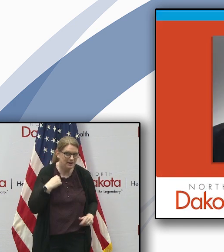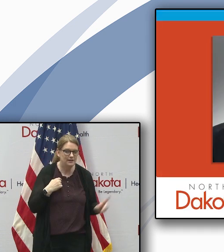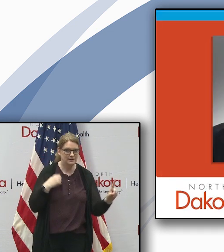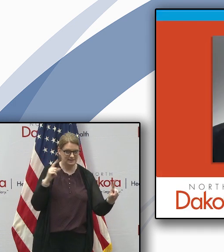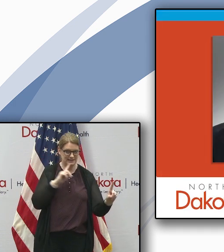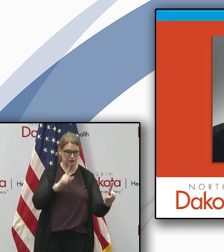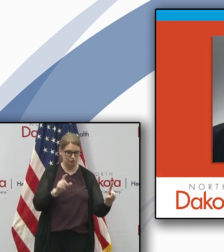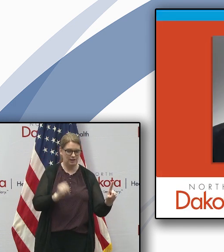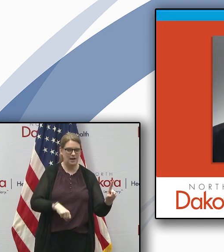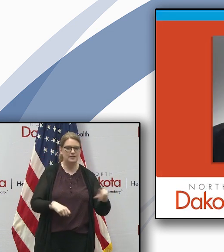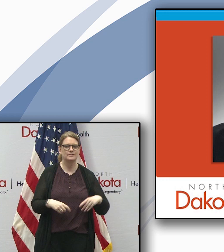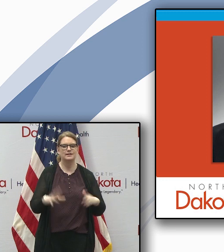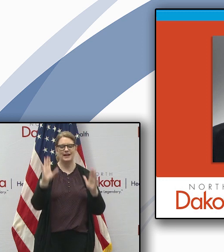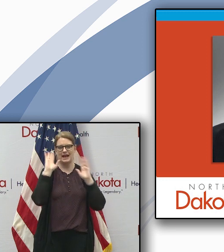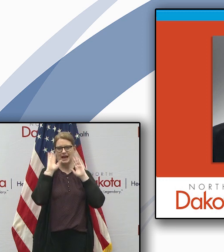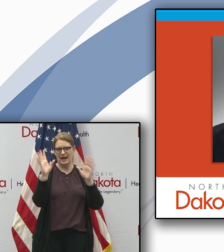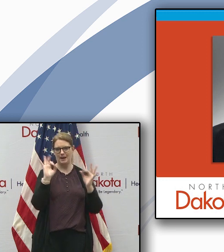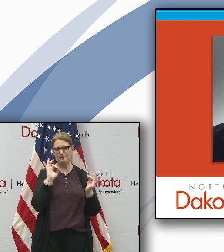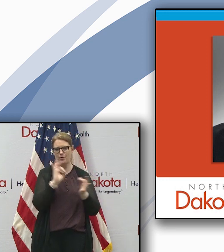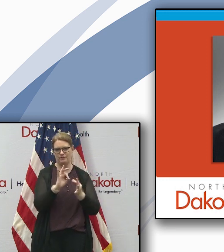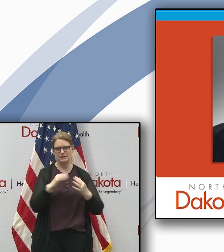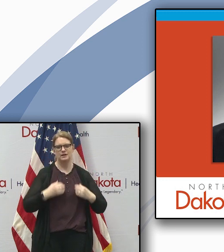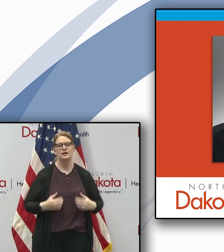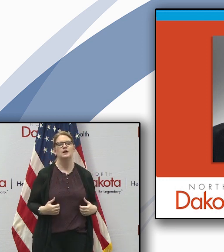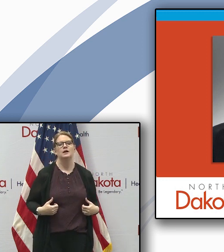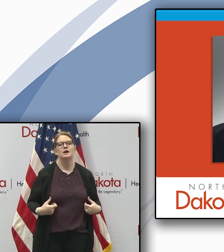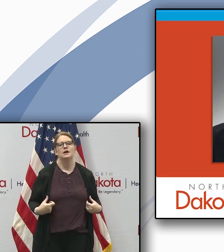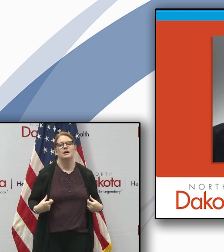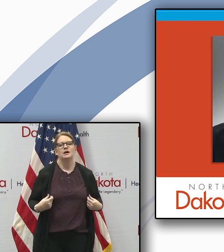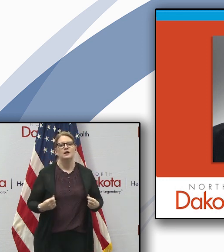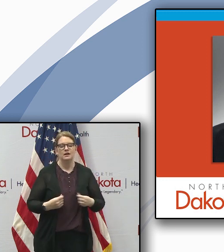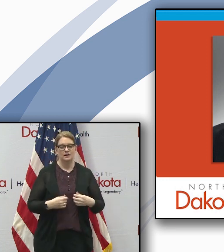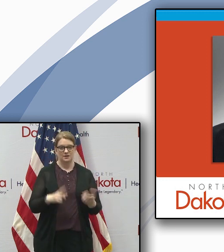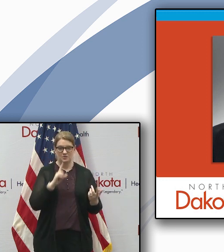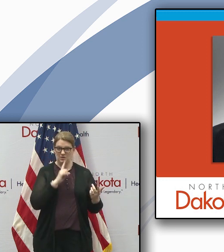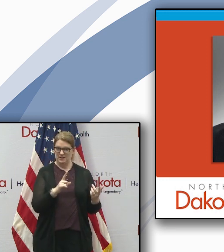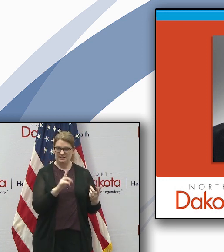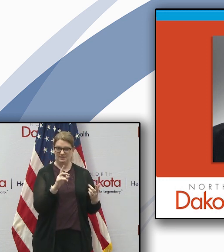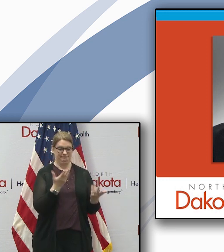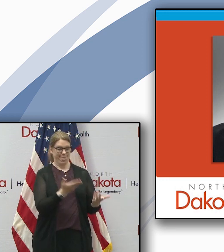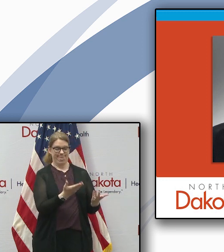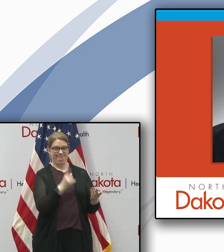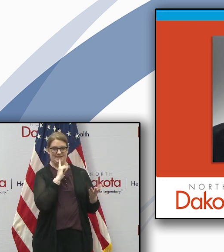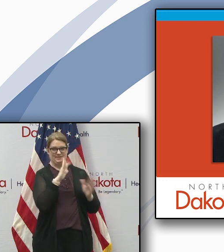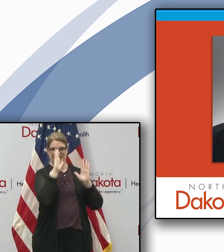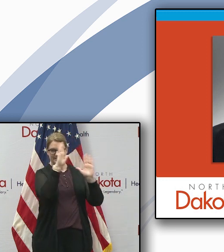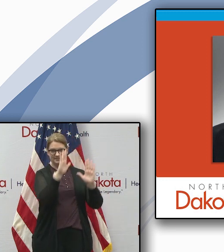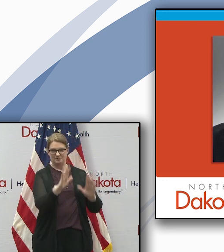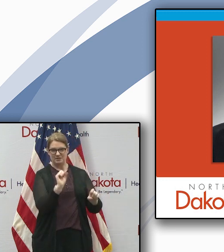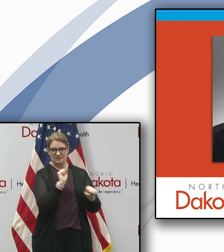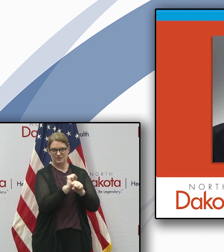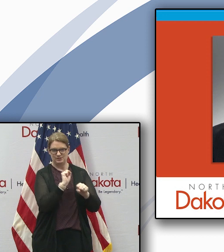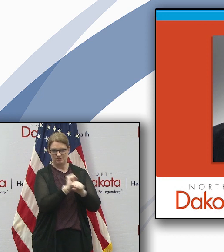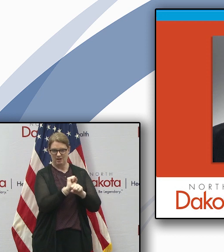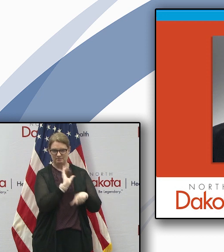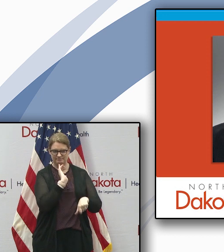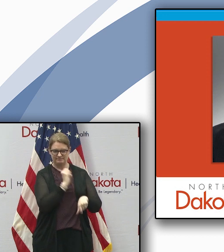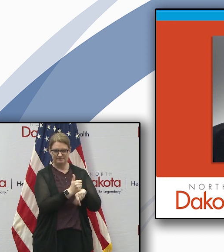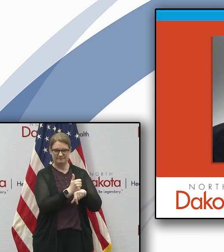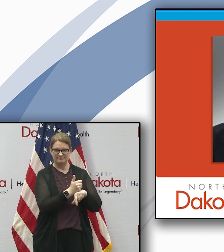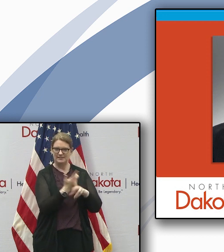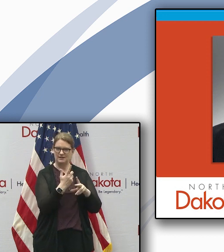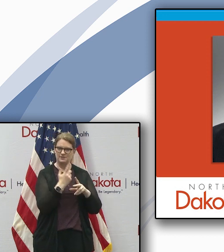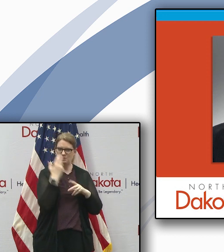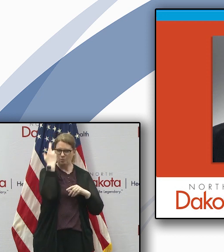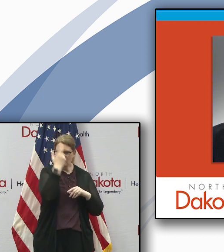can. Hey, perfect. Okay. Well, I think, Doug, you did a great job laying the groundwork for the motivation for the app